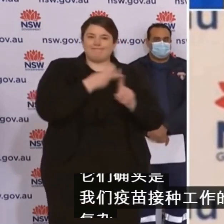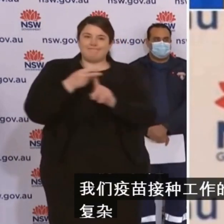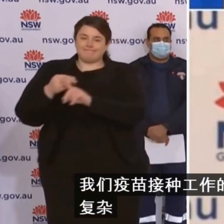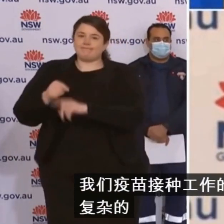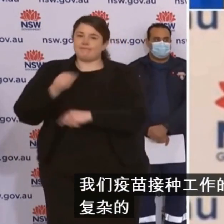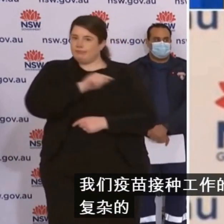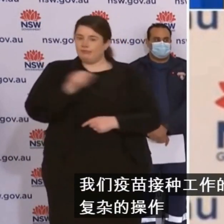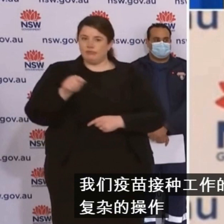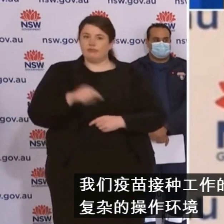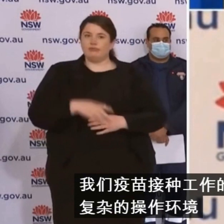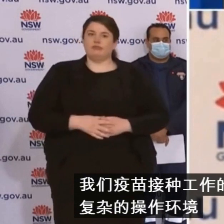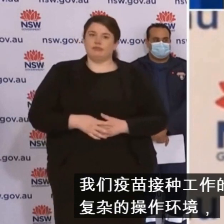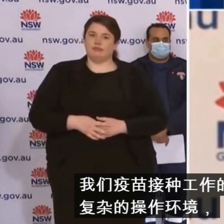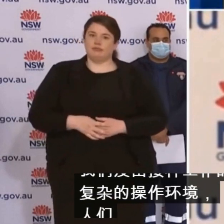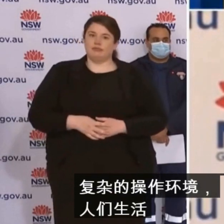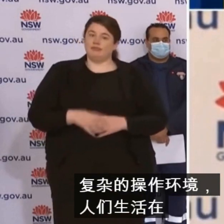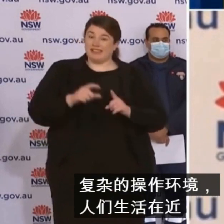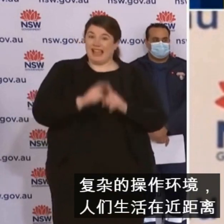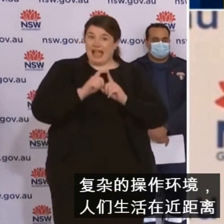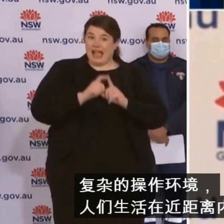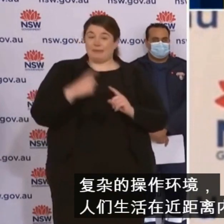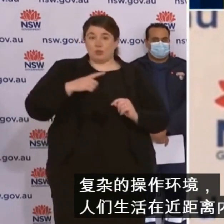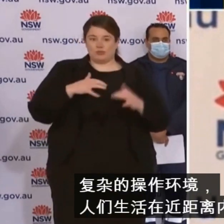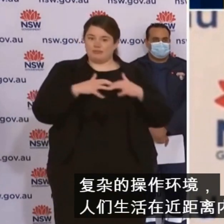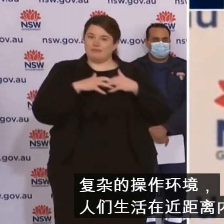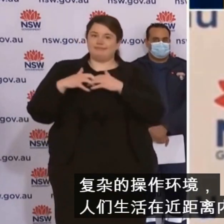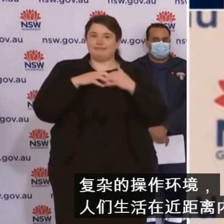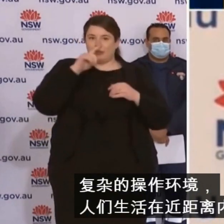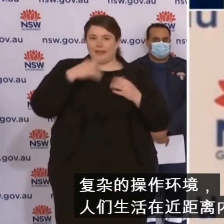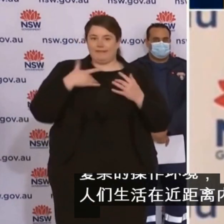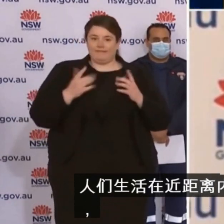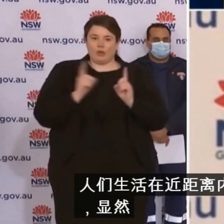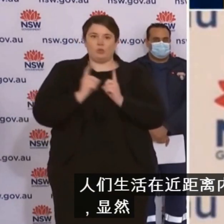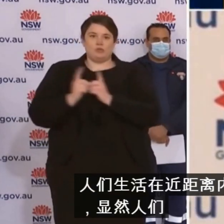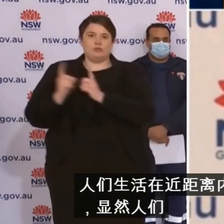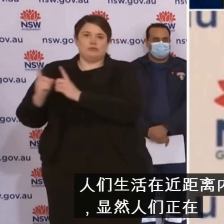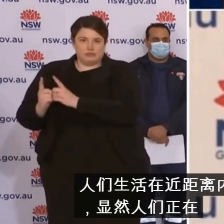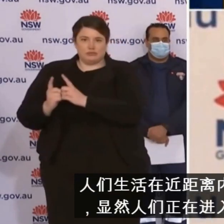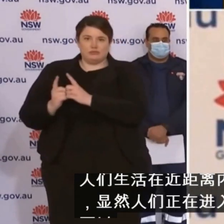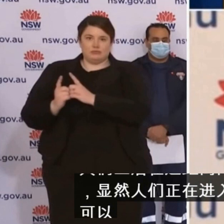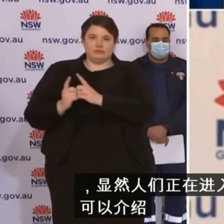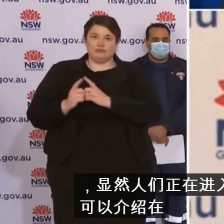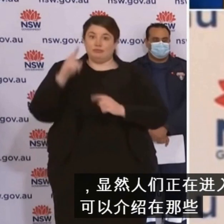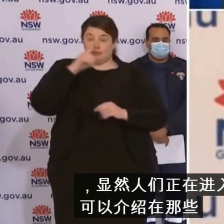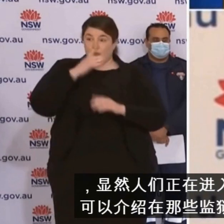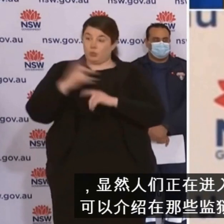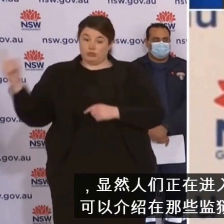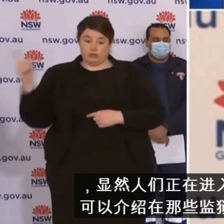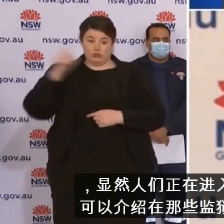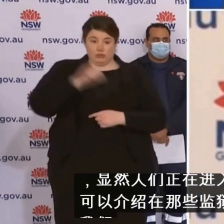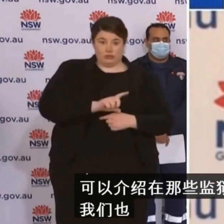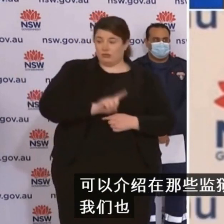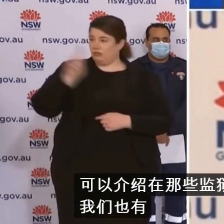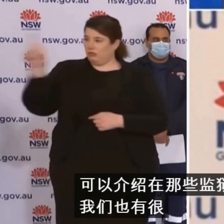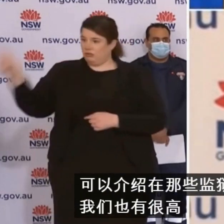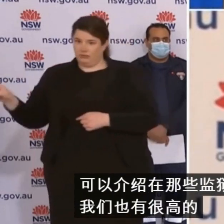it's a complex operational environment. People are living in close quarters. Obviously, people are coming into work in those prisons. COVID can